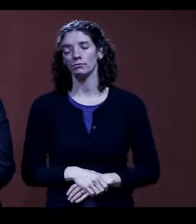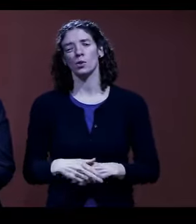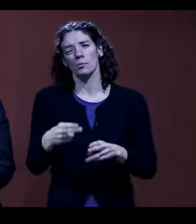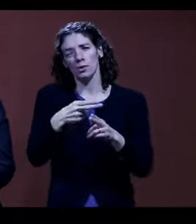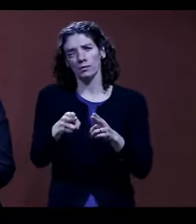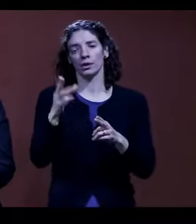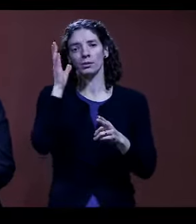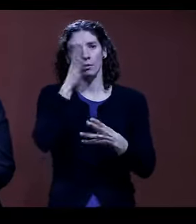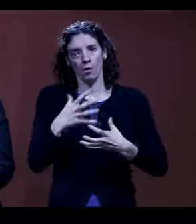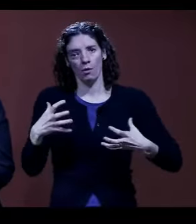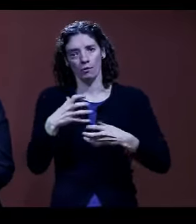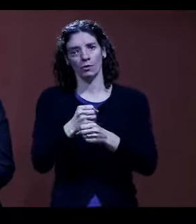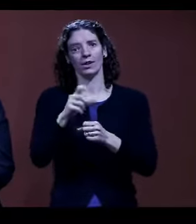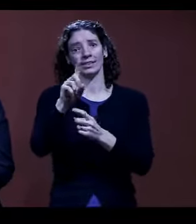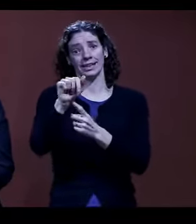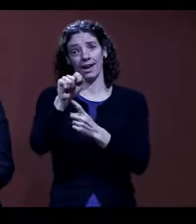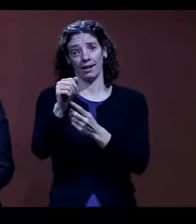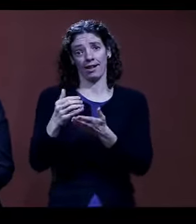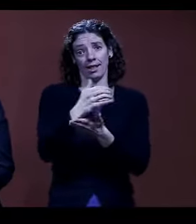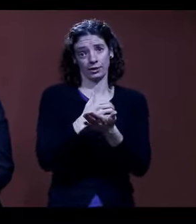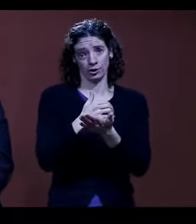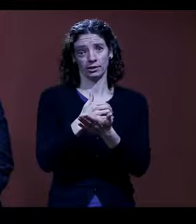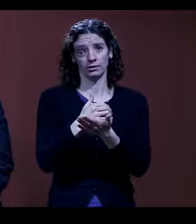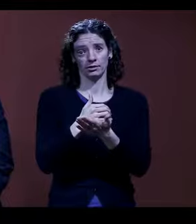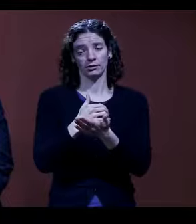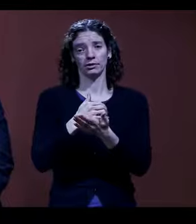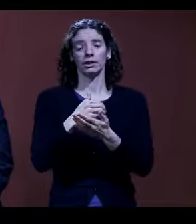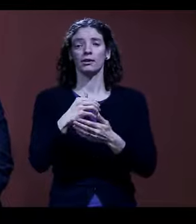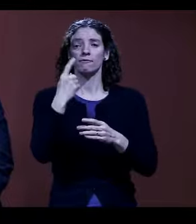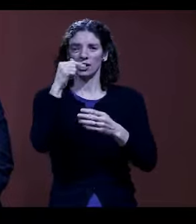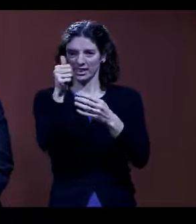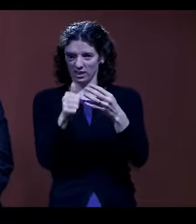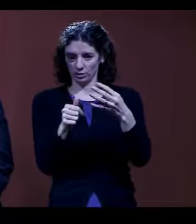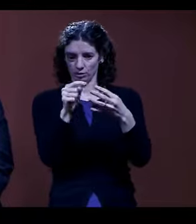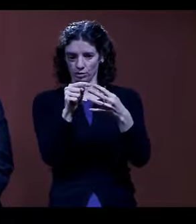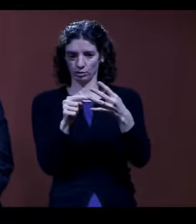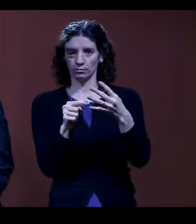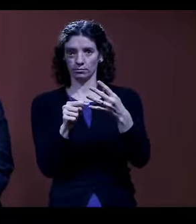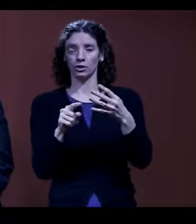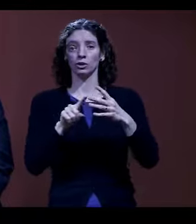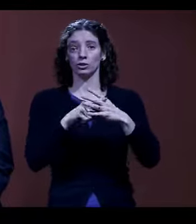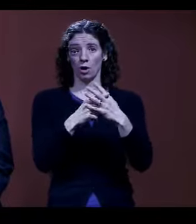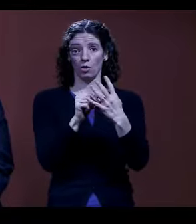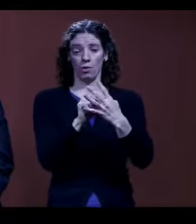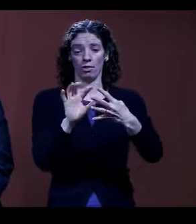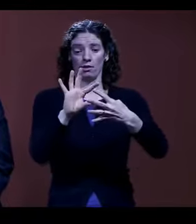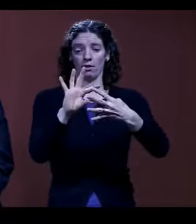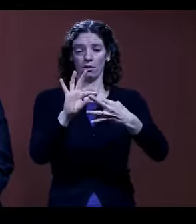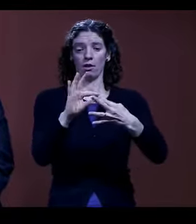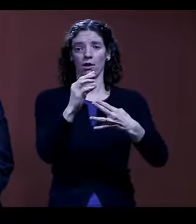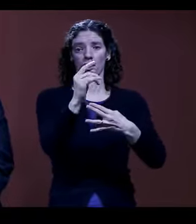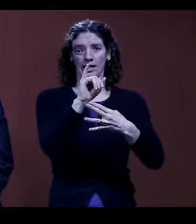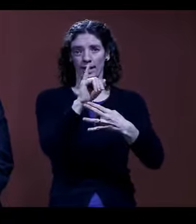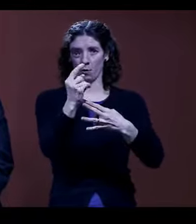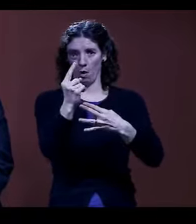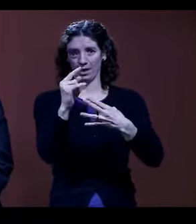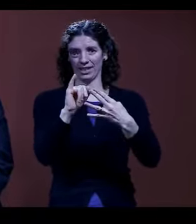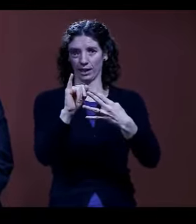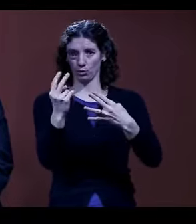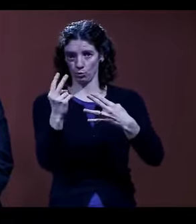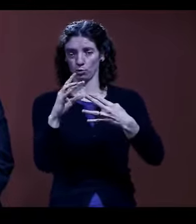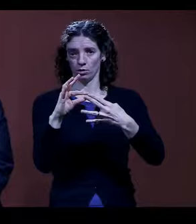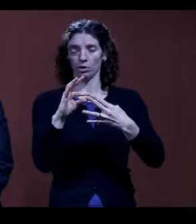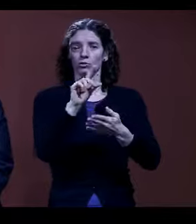data collection and reporting efforts for each of the 4 indicators. And we'll start with indicators 1 and 2, graduation